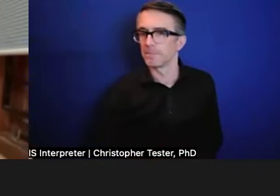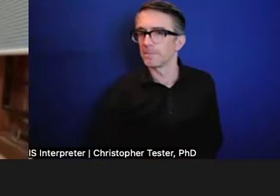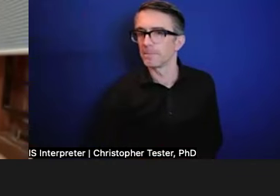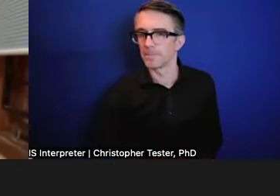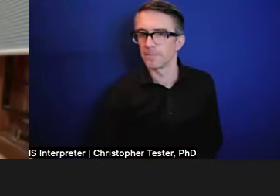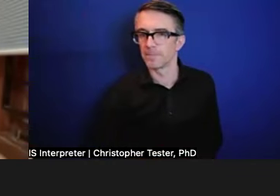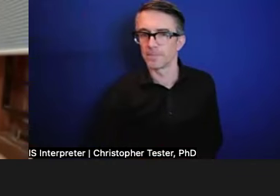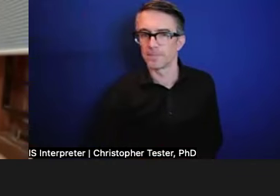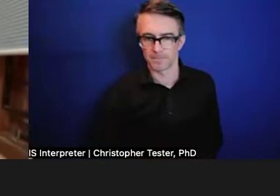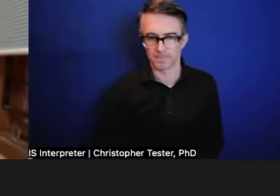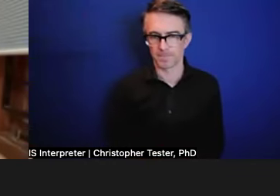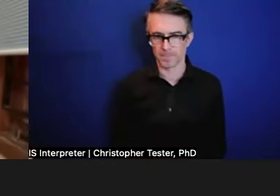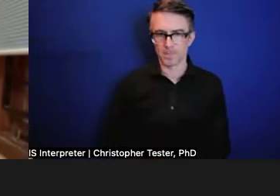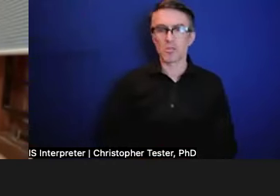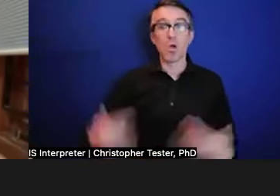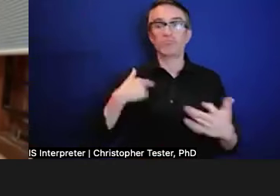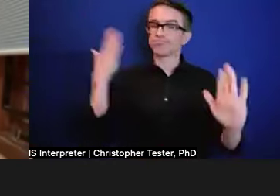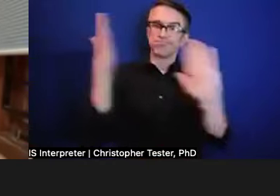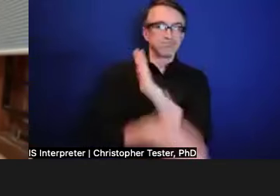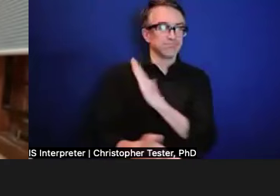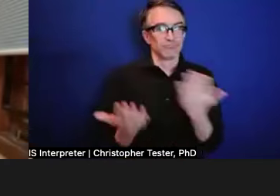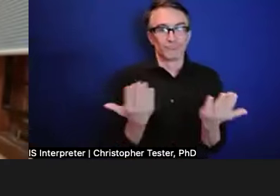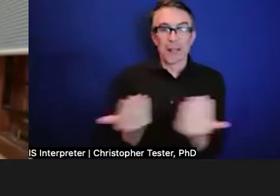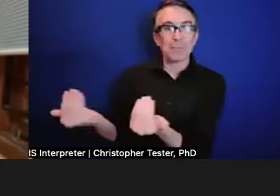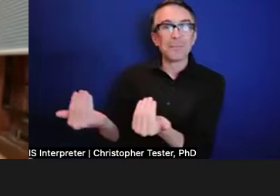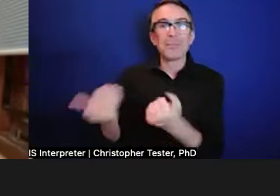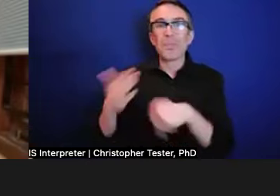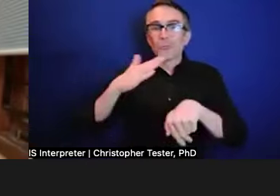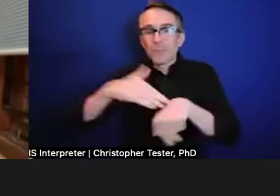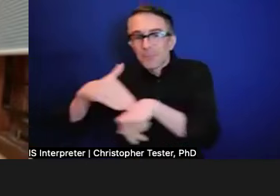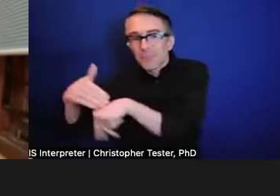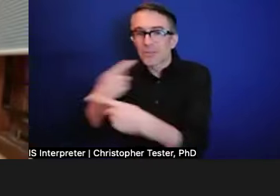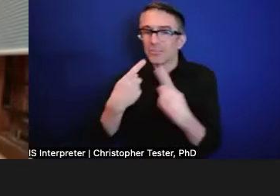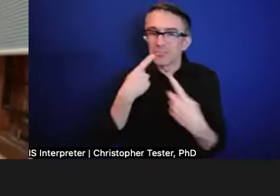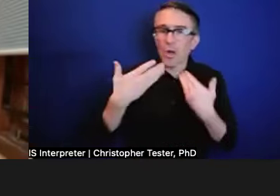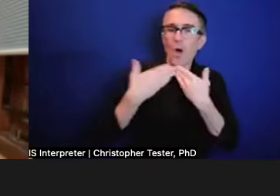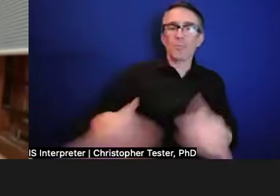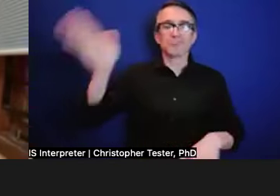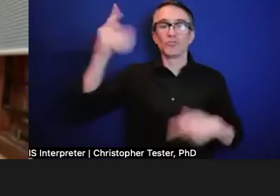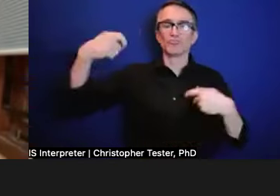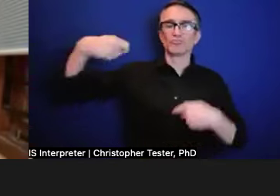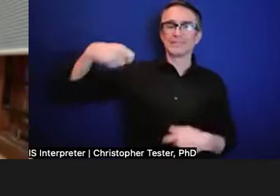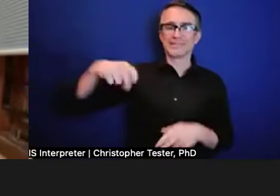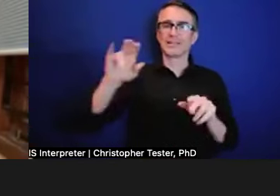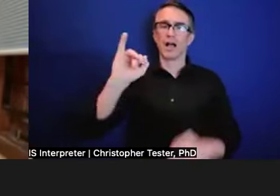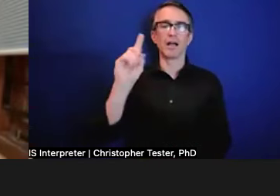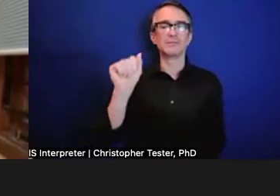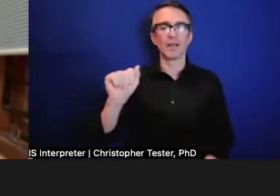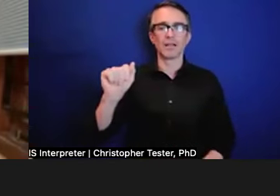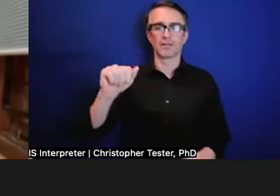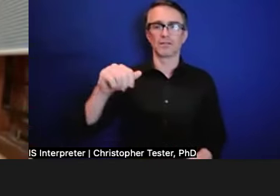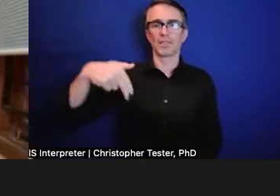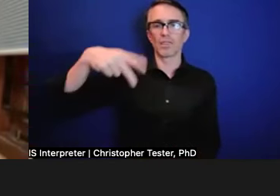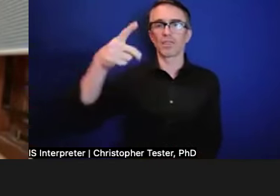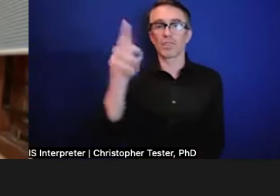of the President of the International Disability Alliance, Dr. Nawaf Kabara, who will be speaking to us about the